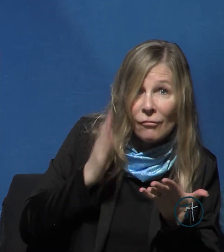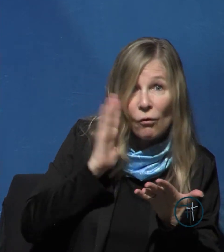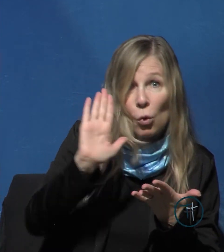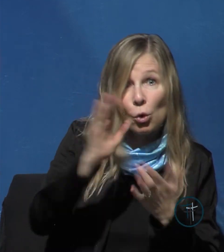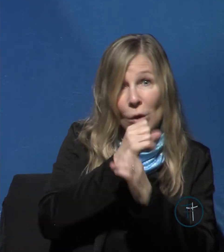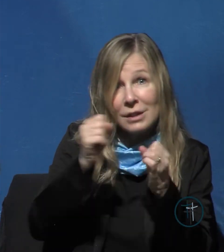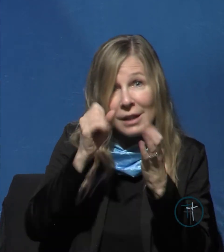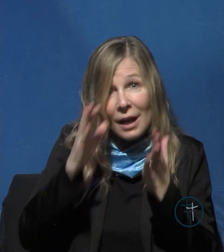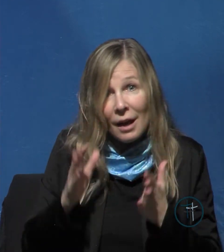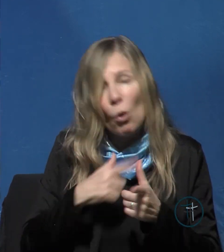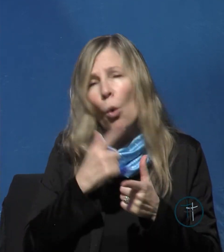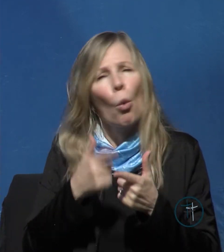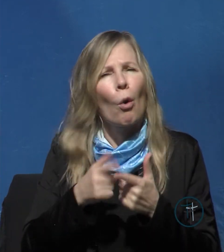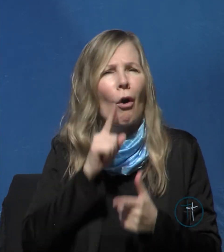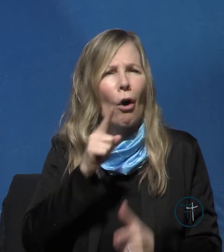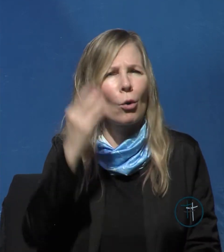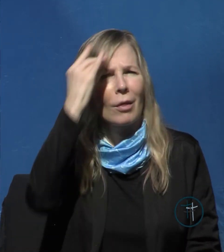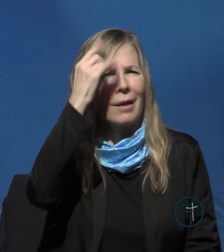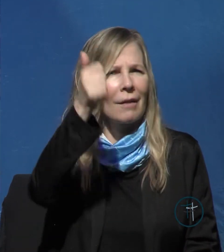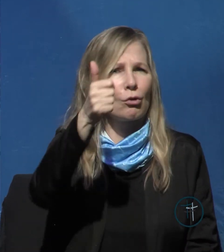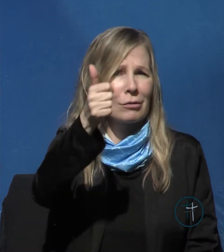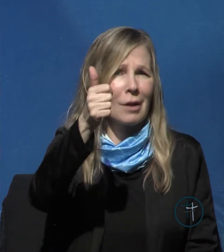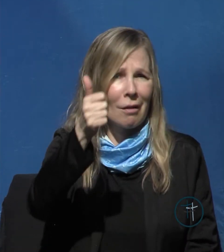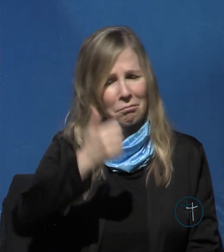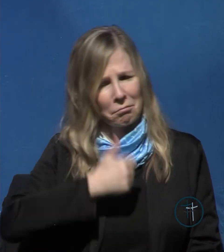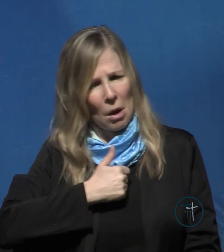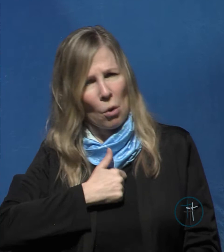about your own wants and desires?